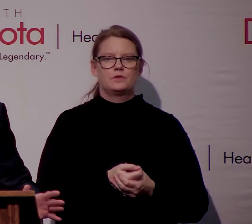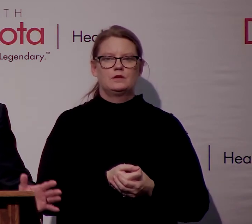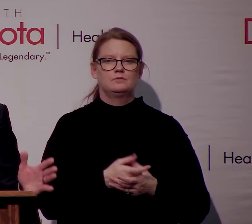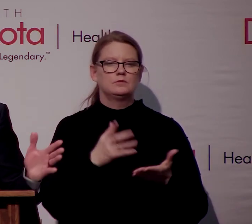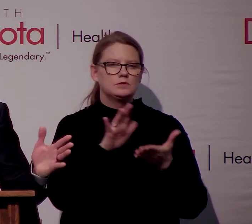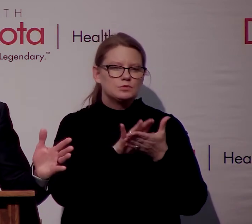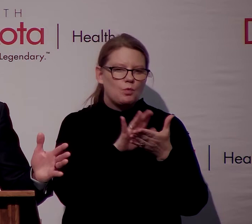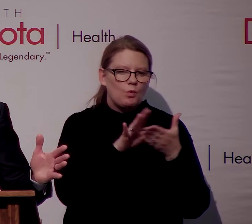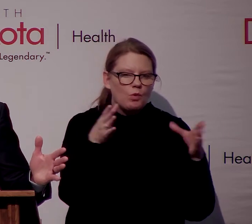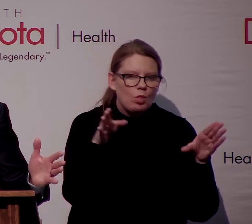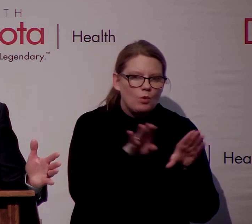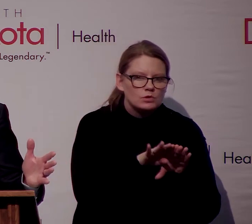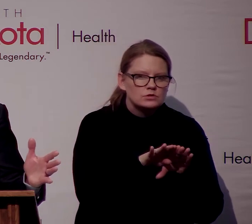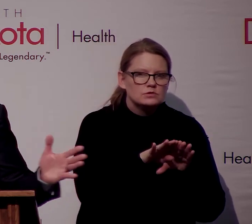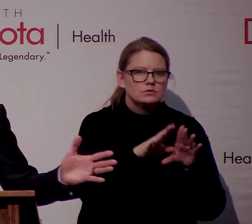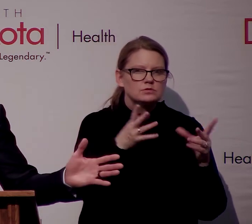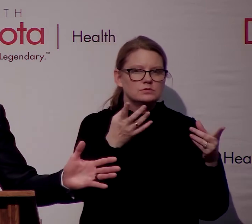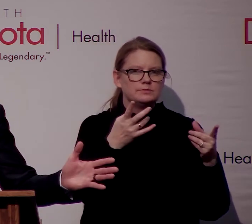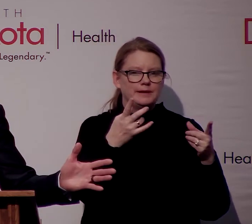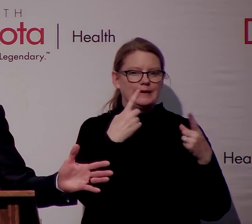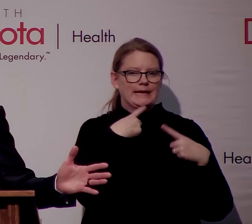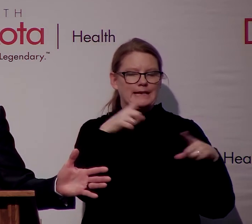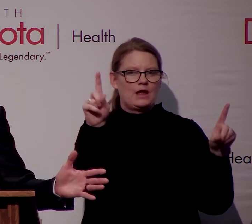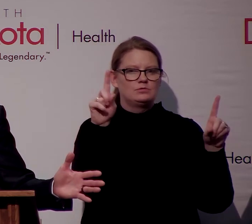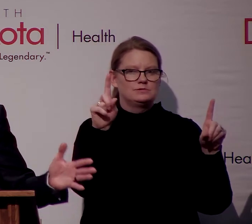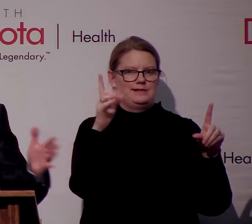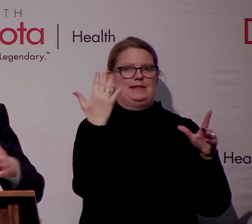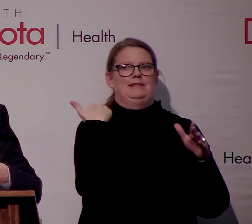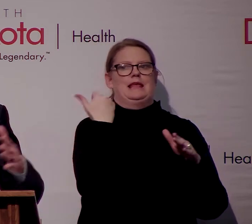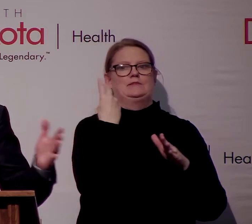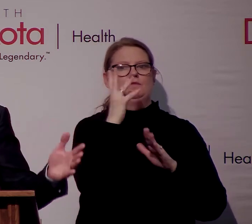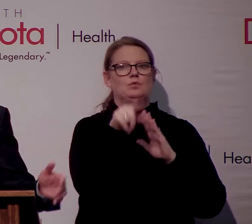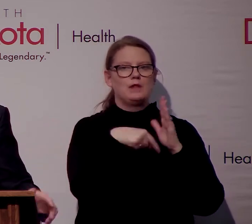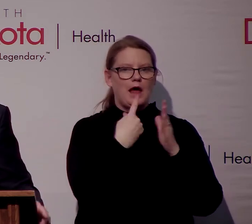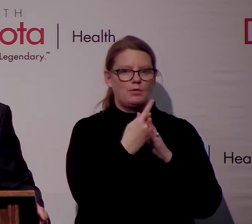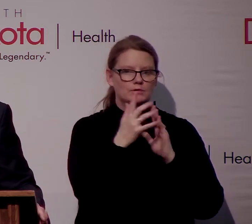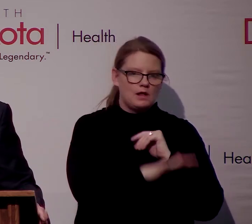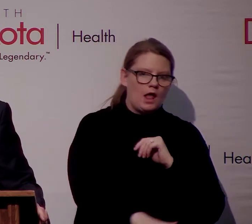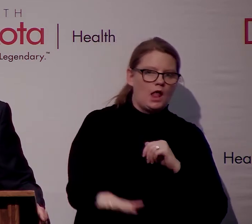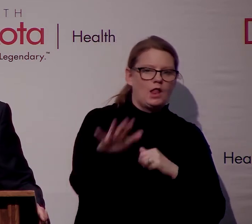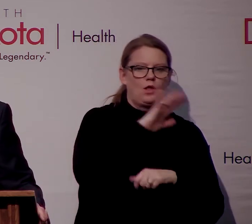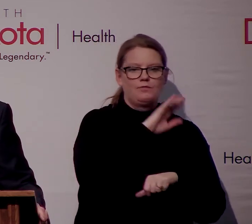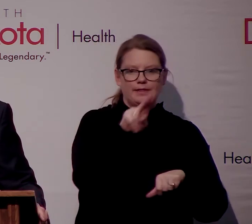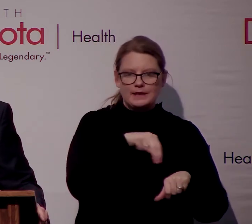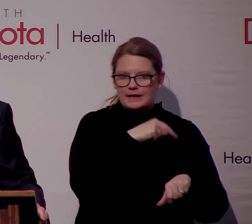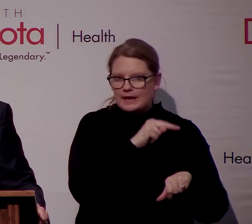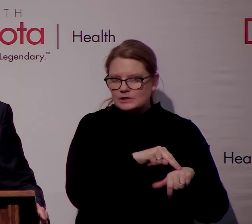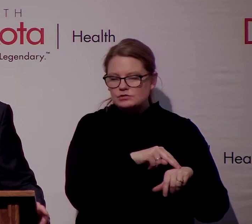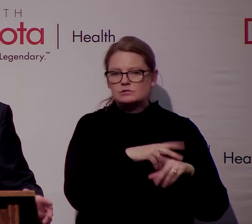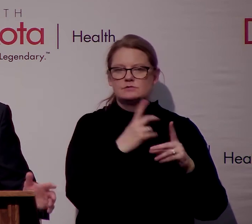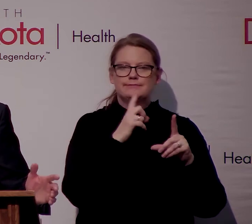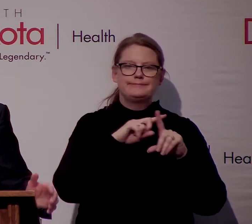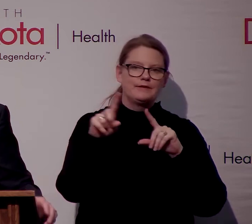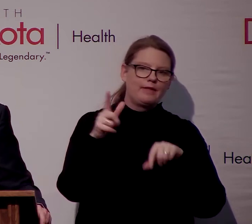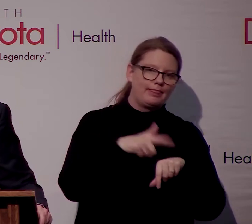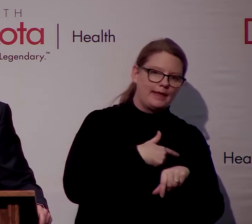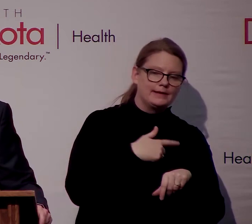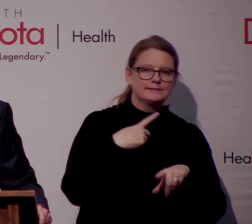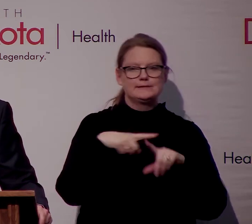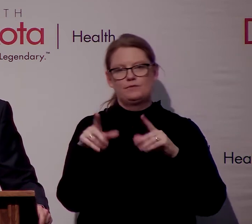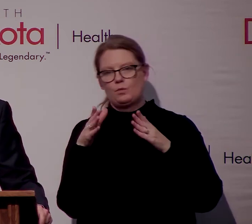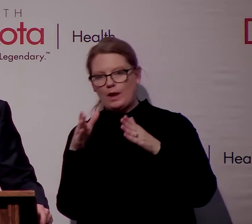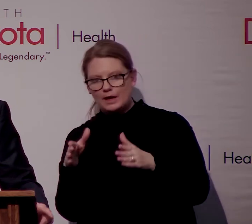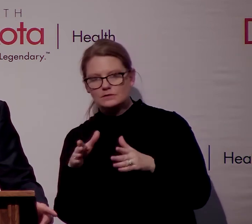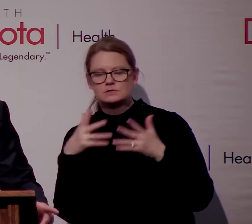school closures that have been announced in the last few hours across the nation of various forms and types, of different lengths and different